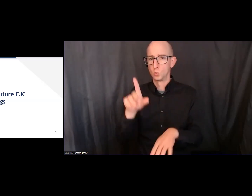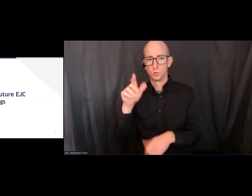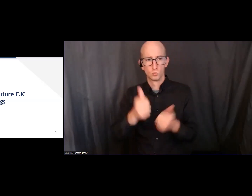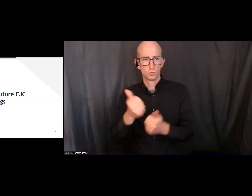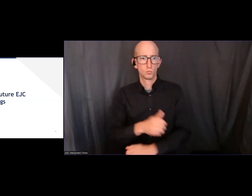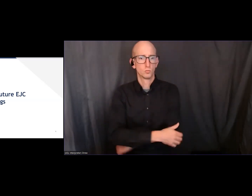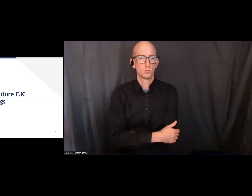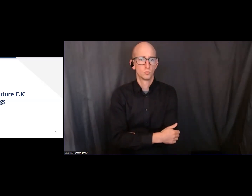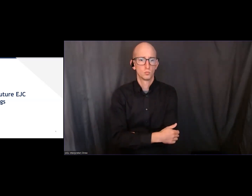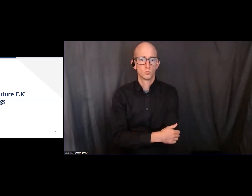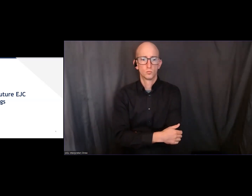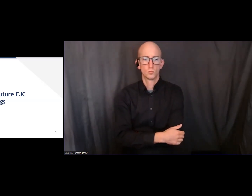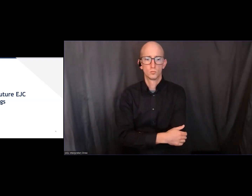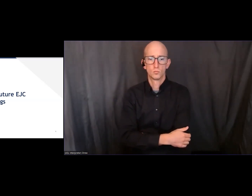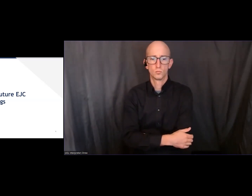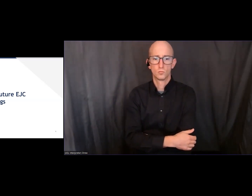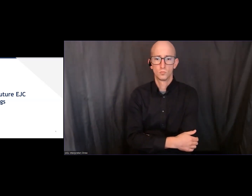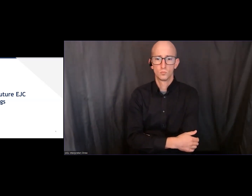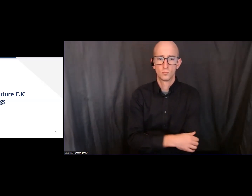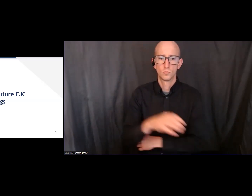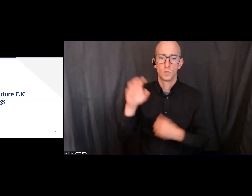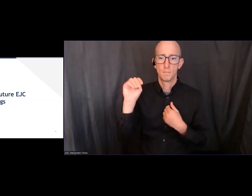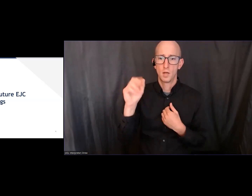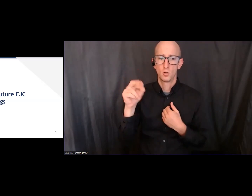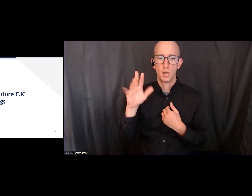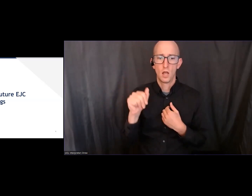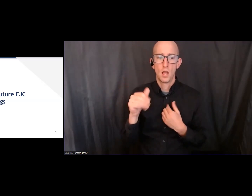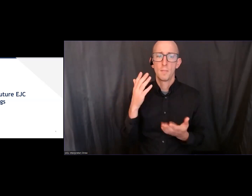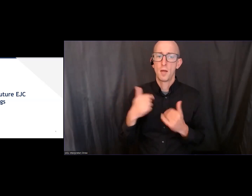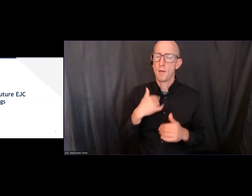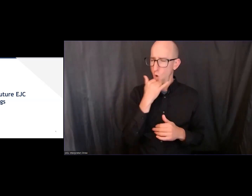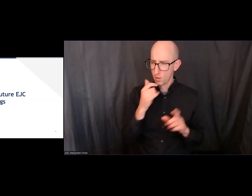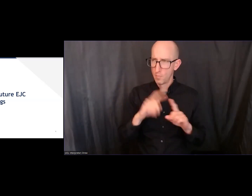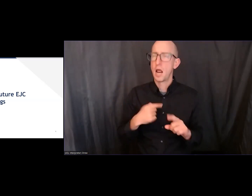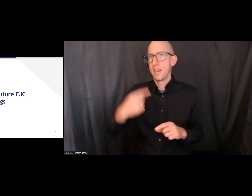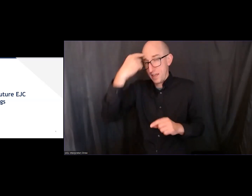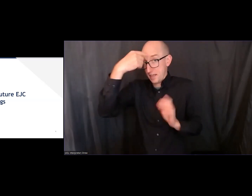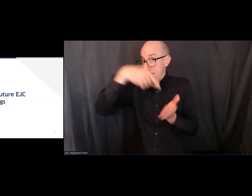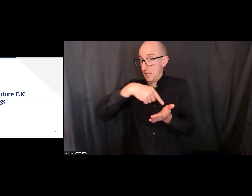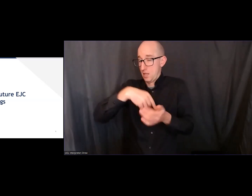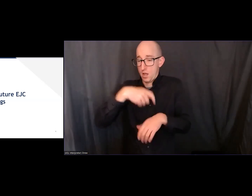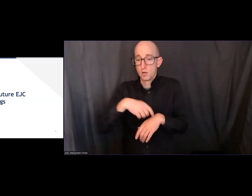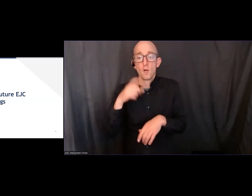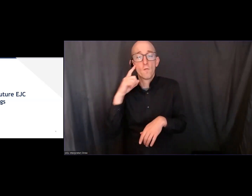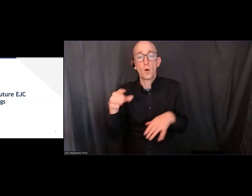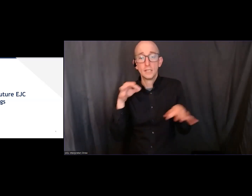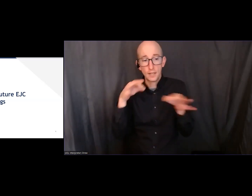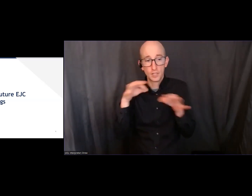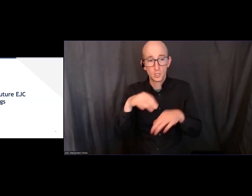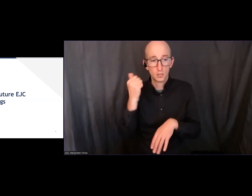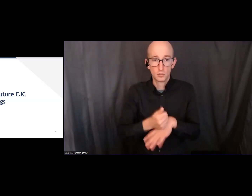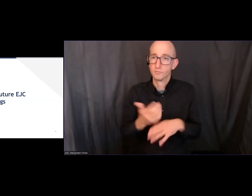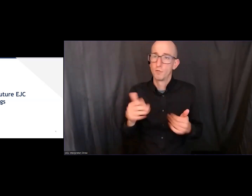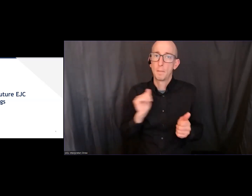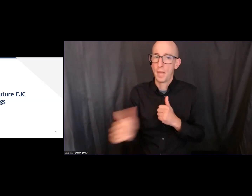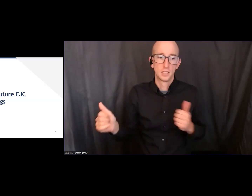Yeah, so in terms of I might be wrong, but I believe the deadline for the definition has actually passed.